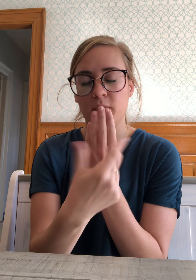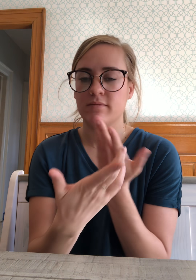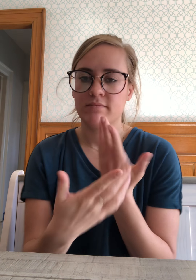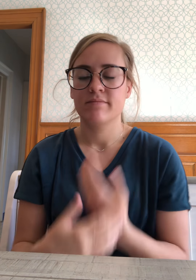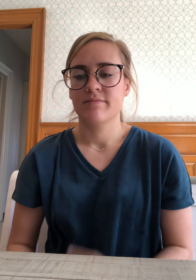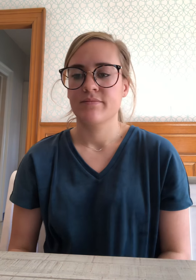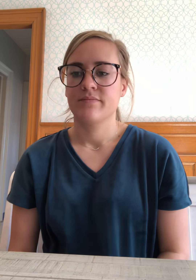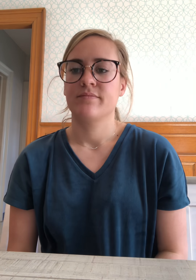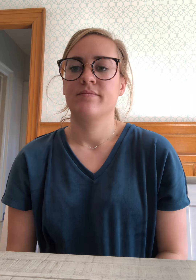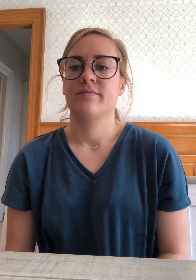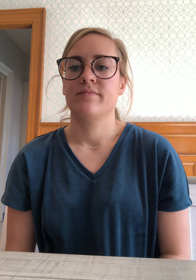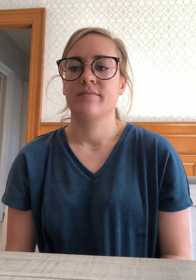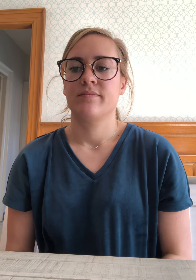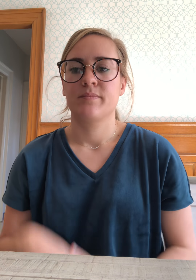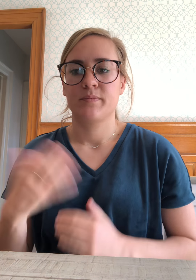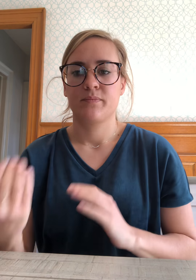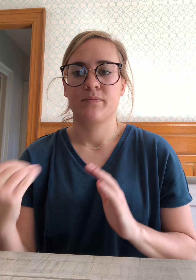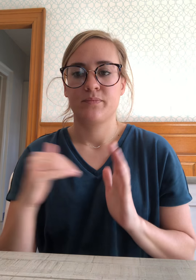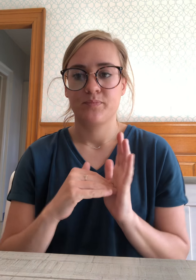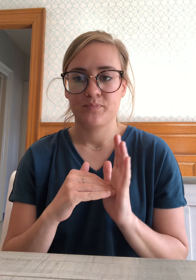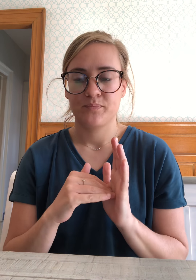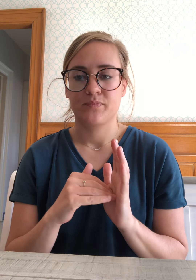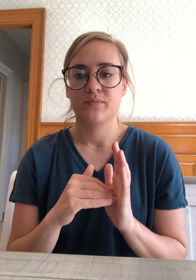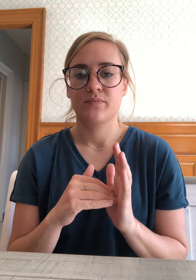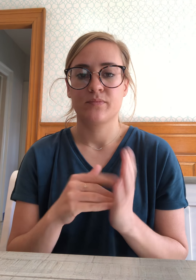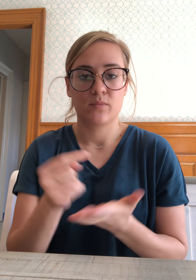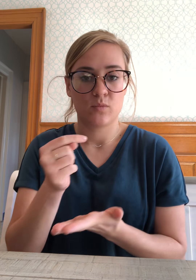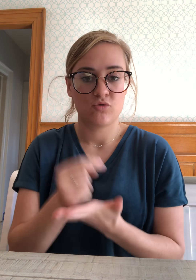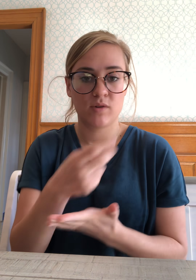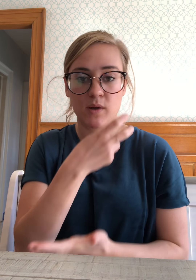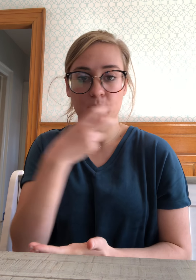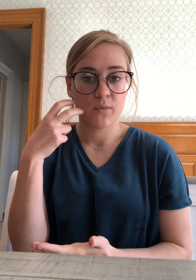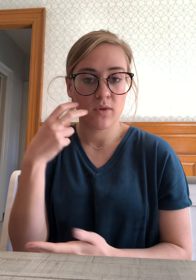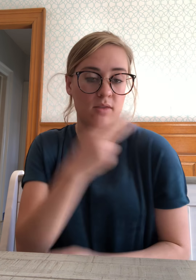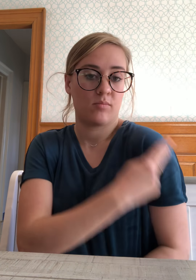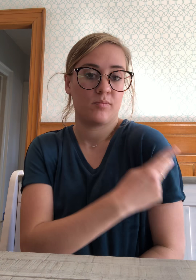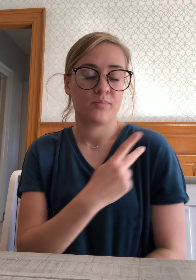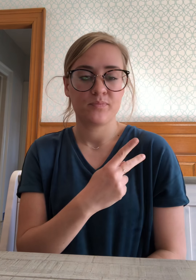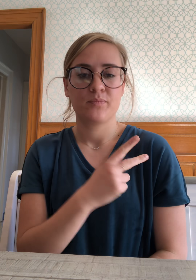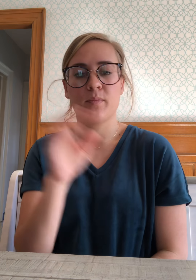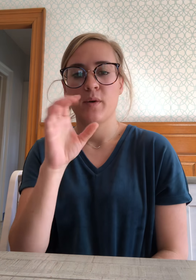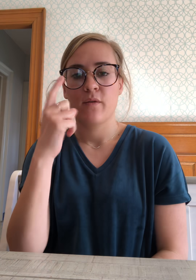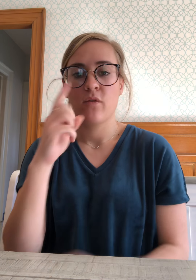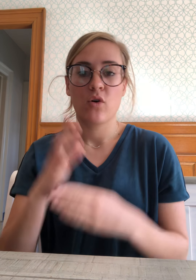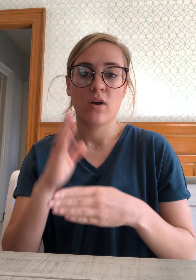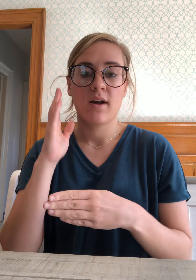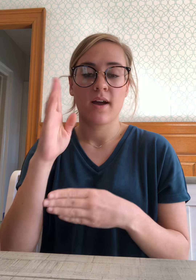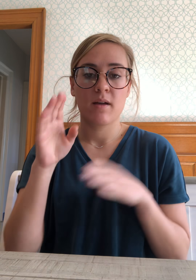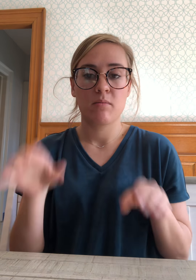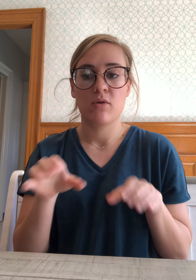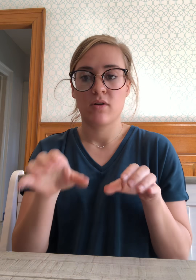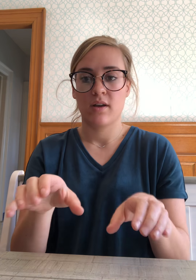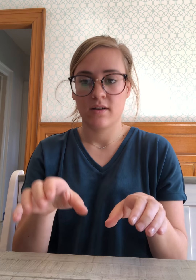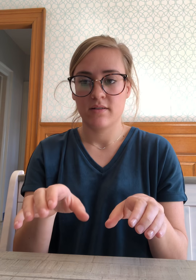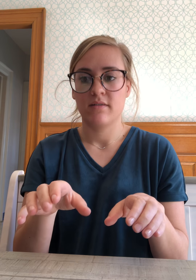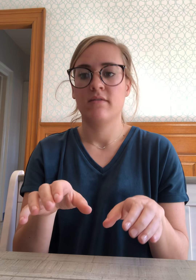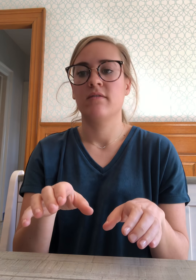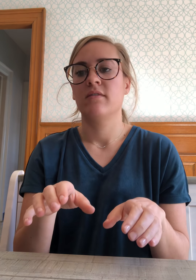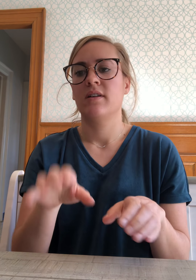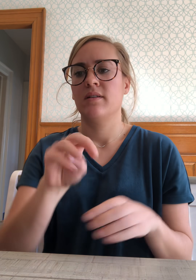Again, in treating orthodontic patients, look for hyperactive mentalis and lingual tipping. We don't